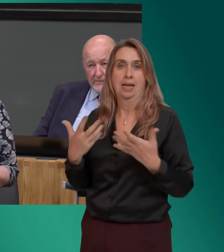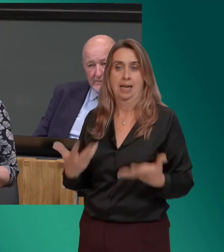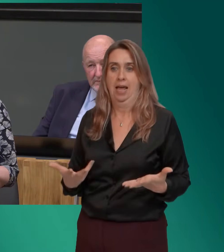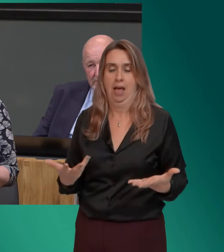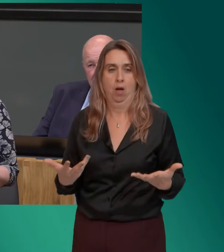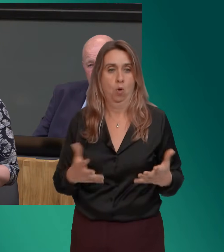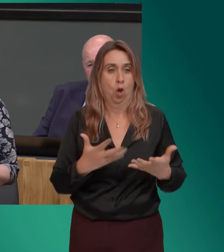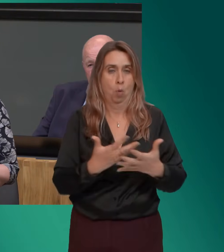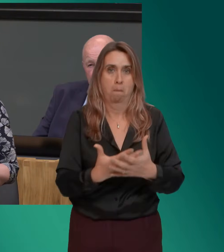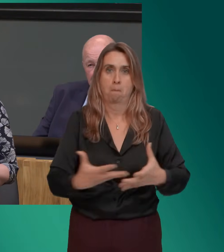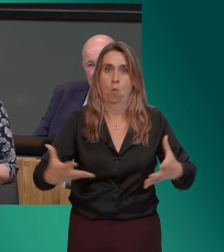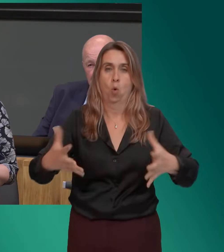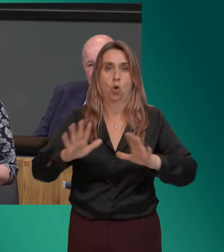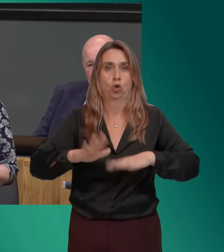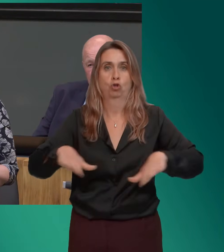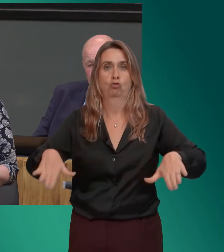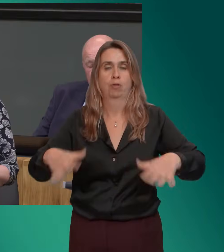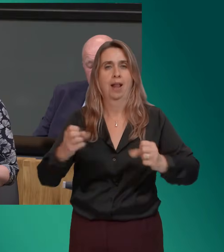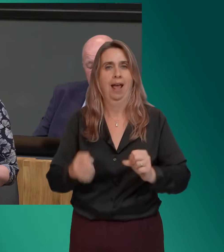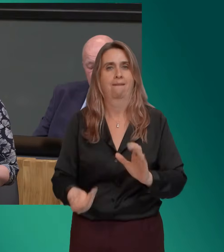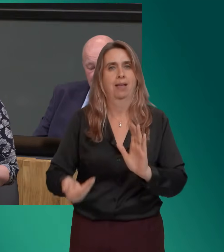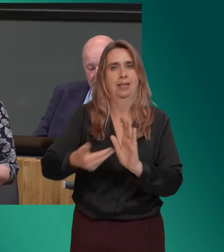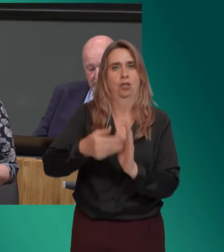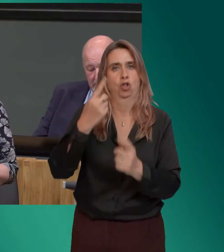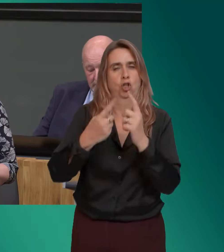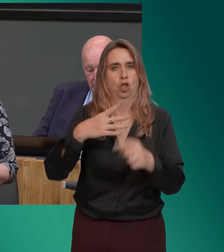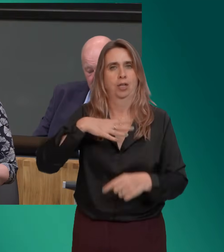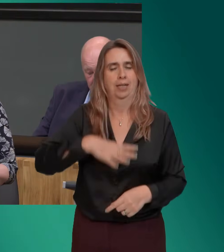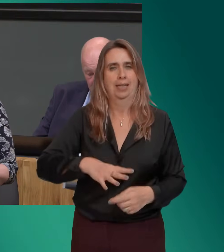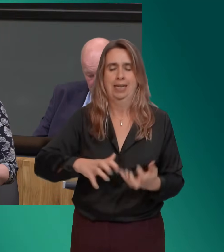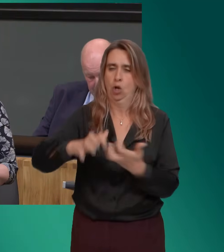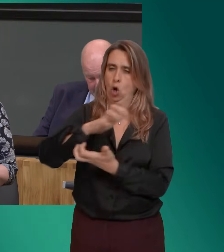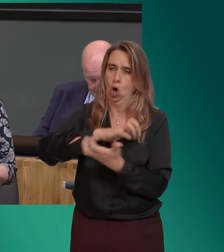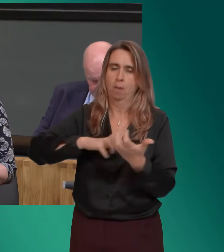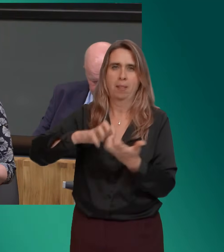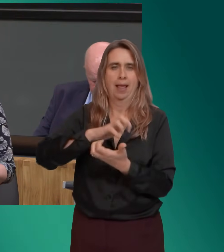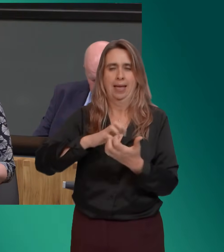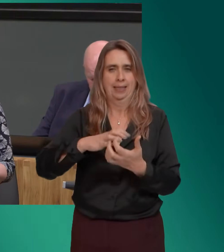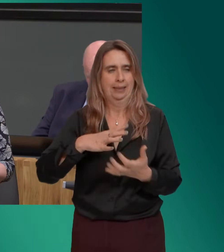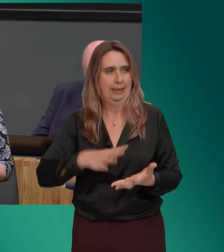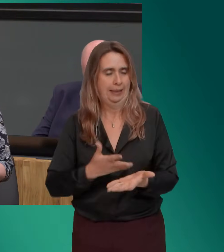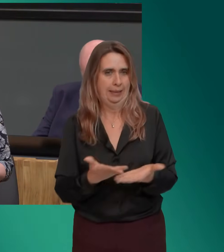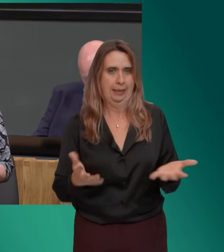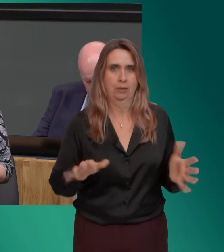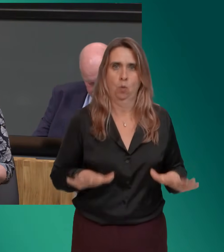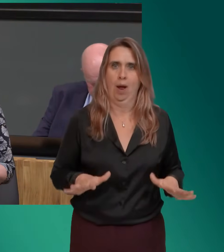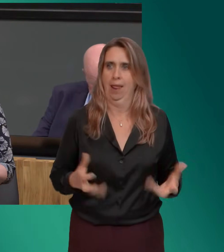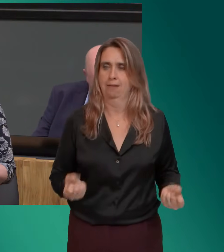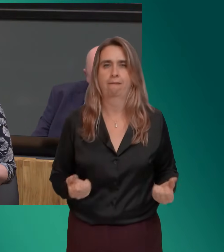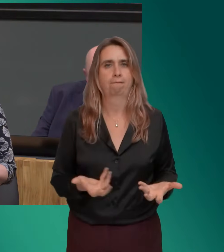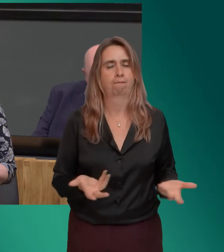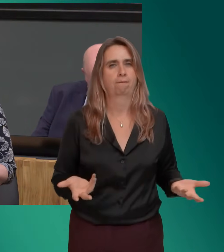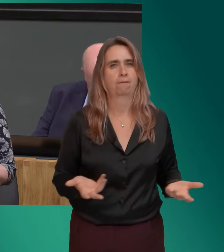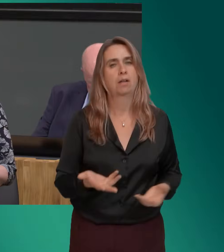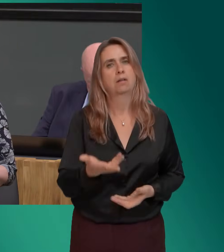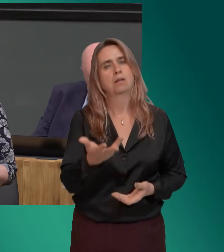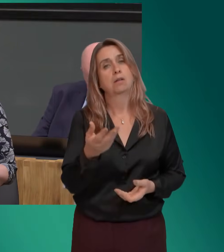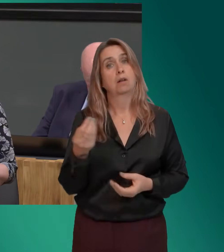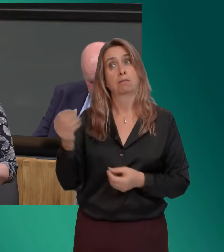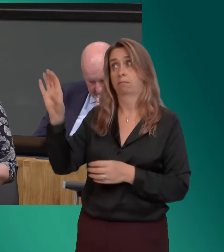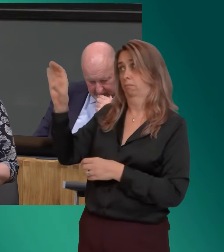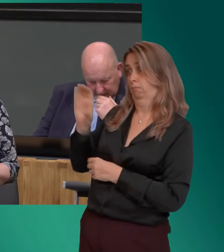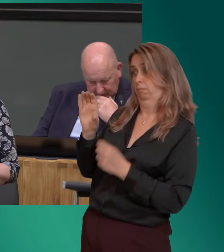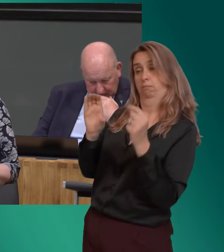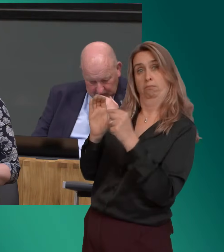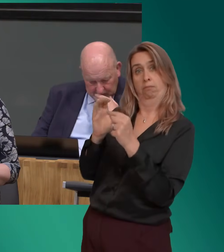numbers of children with ALN with increasingly complex needs in Wales. First Minister, how much of that